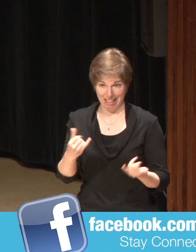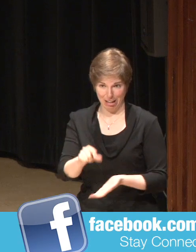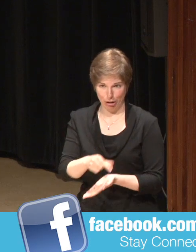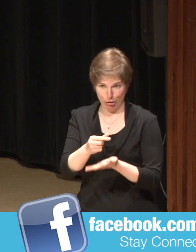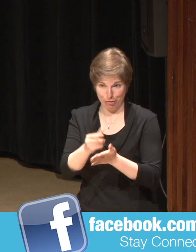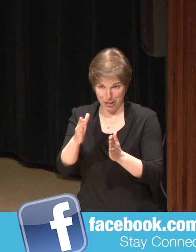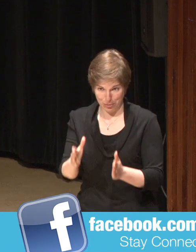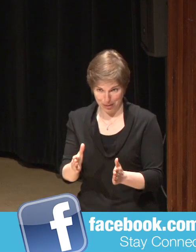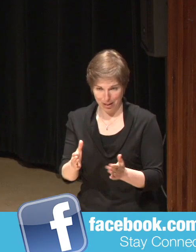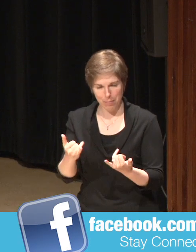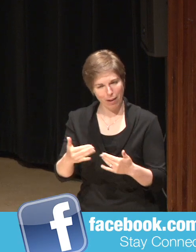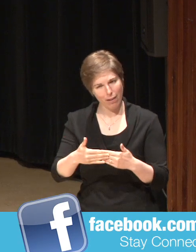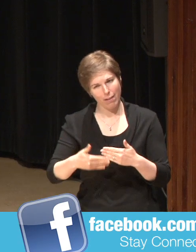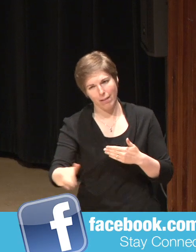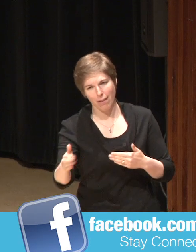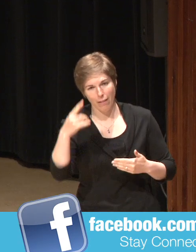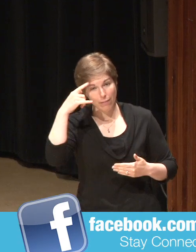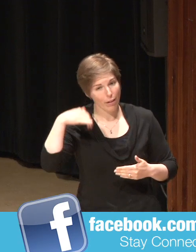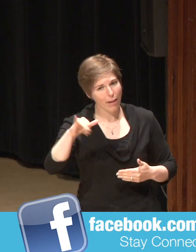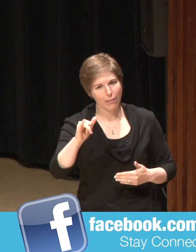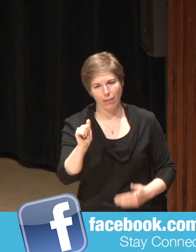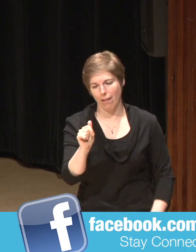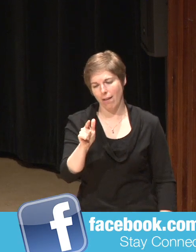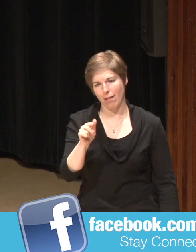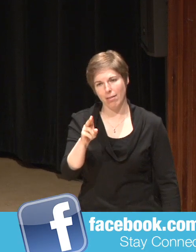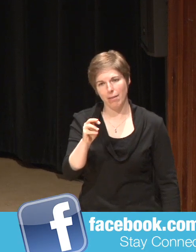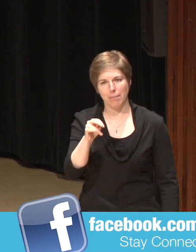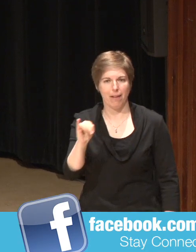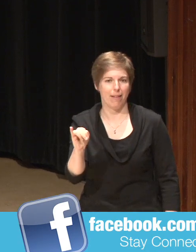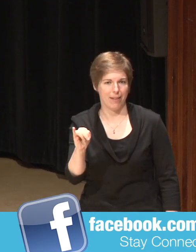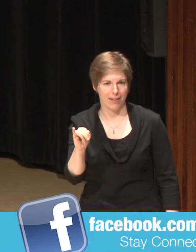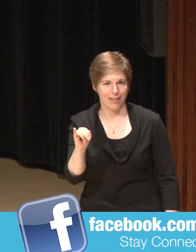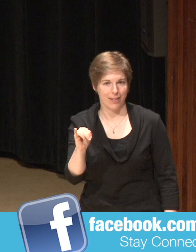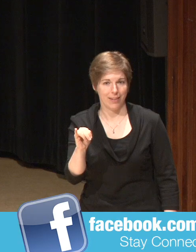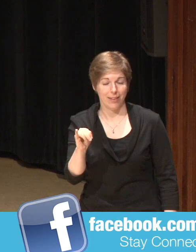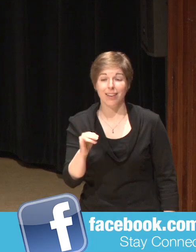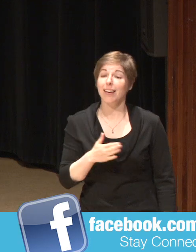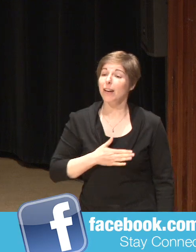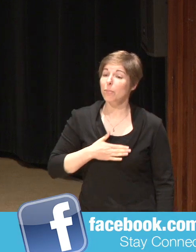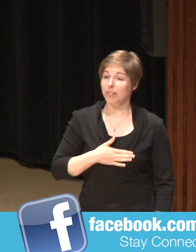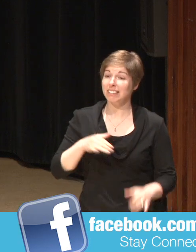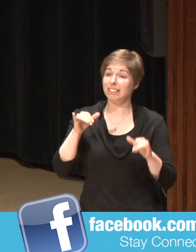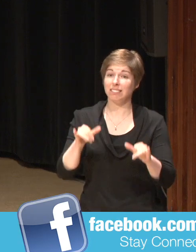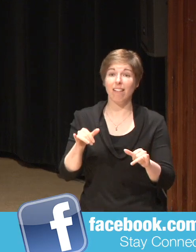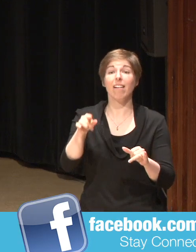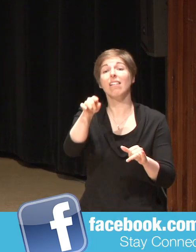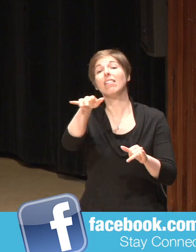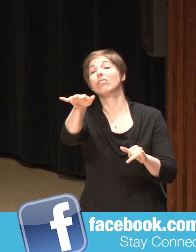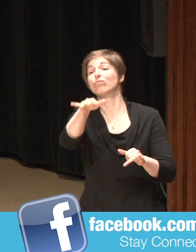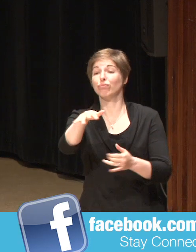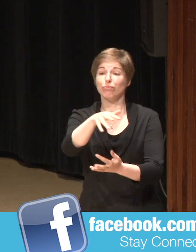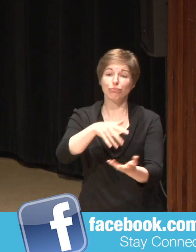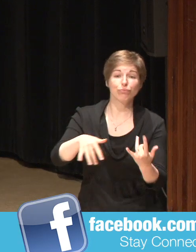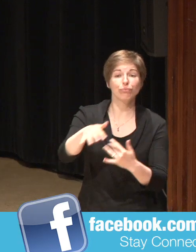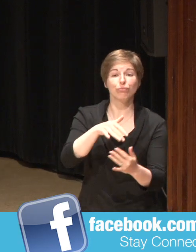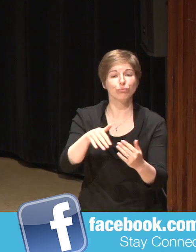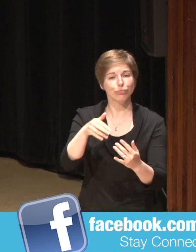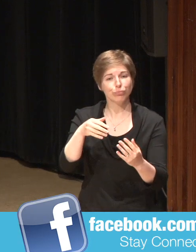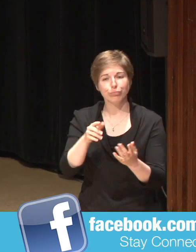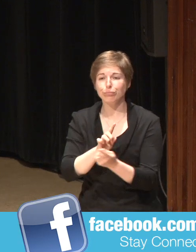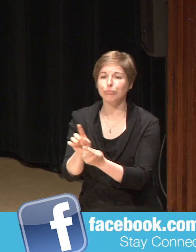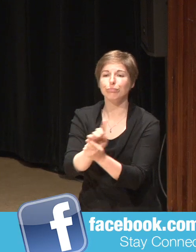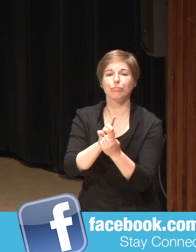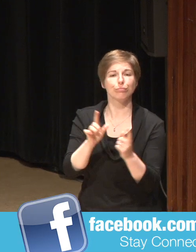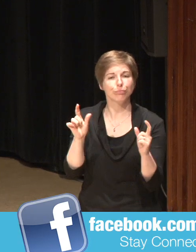forever you are now NSC alumni. We invite everyone to join us in the sculpture court for a reception immediately following the